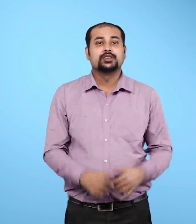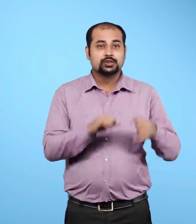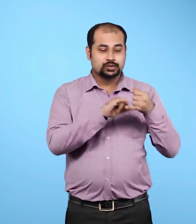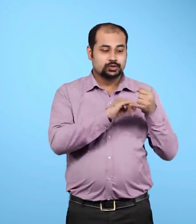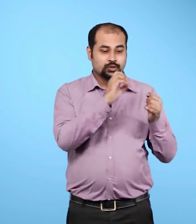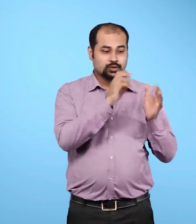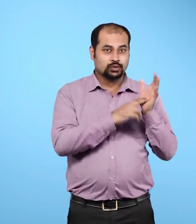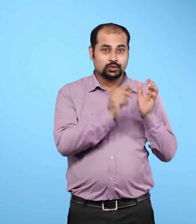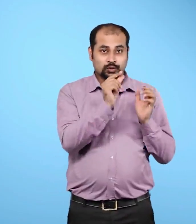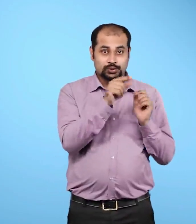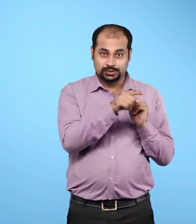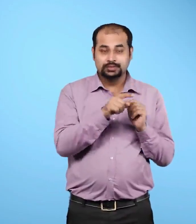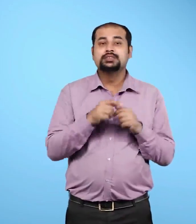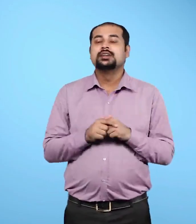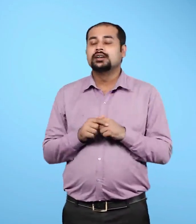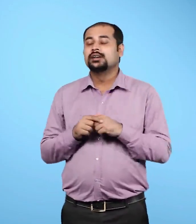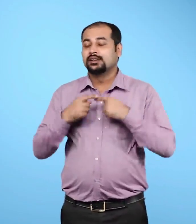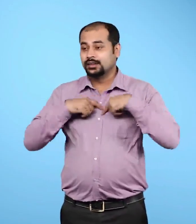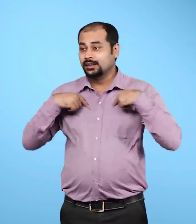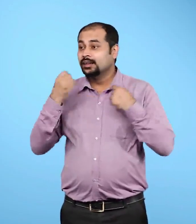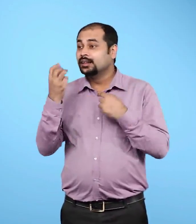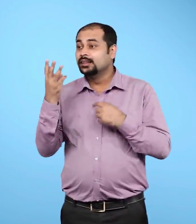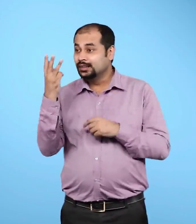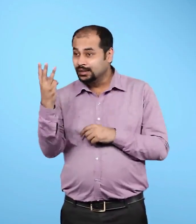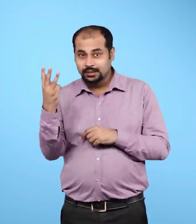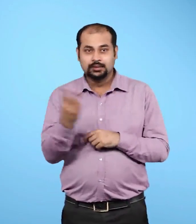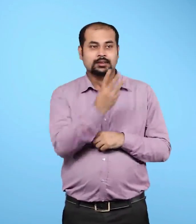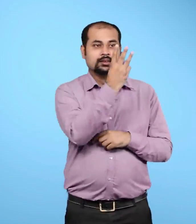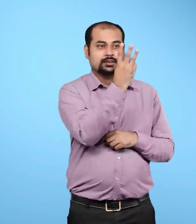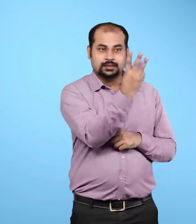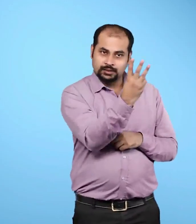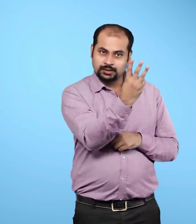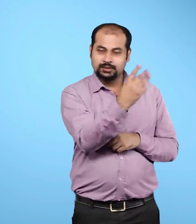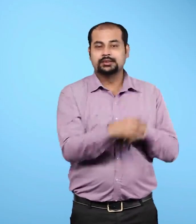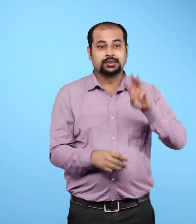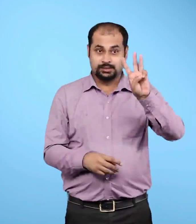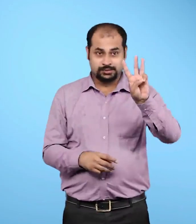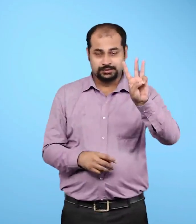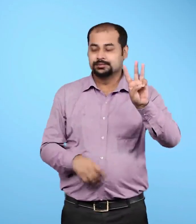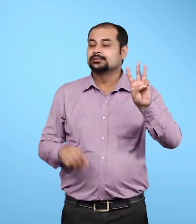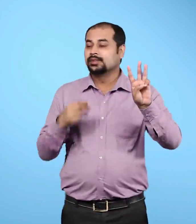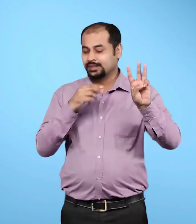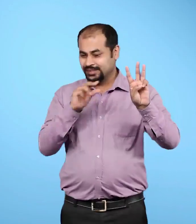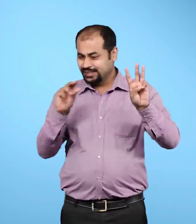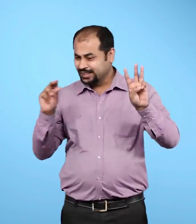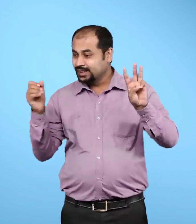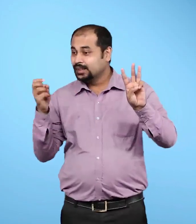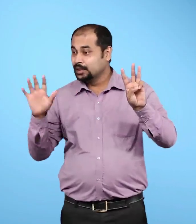Row 2, column 1, number 1 is written. Column 2, number 2 is written.